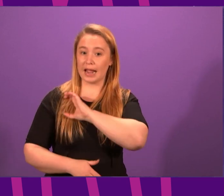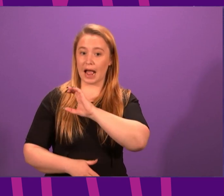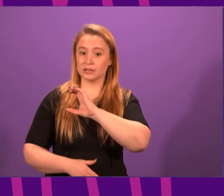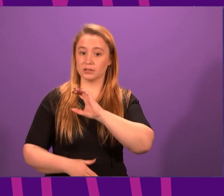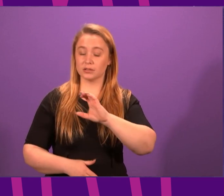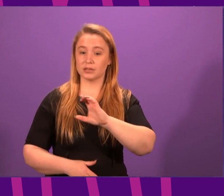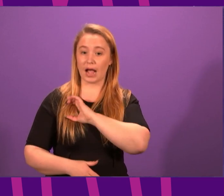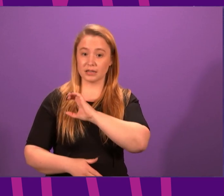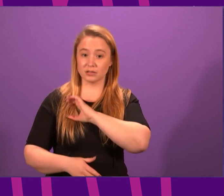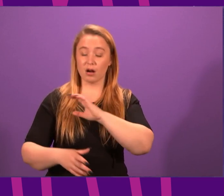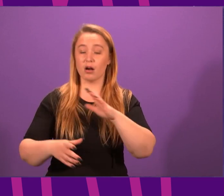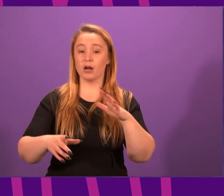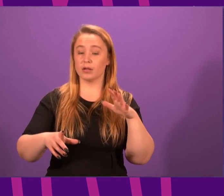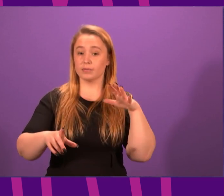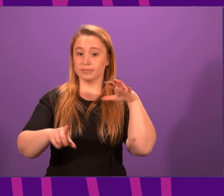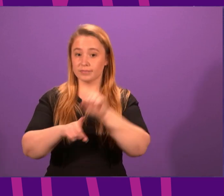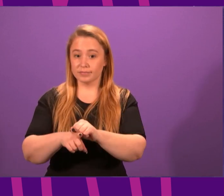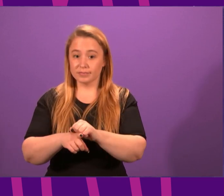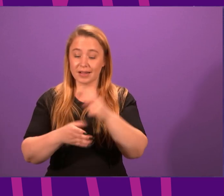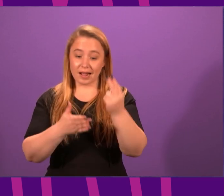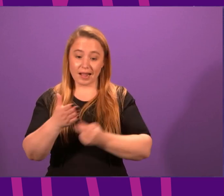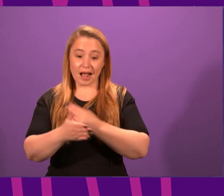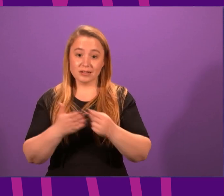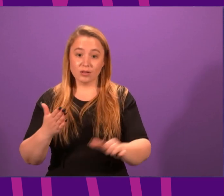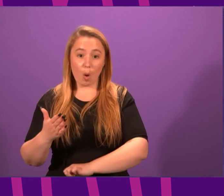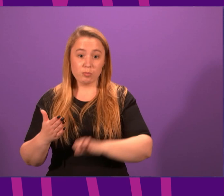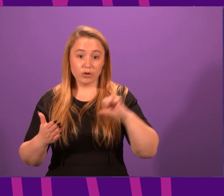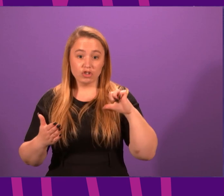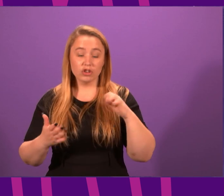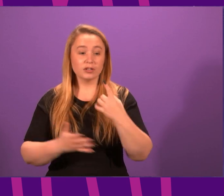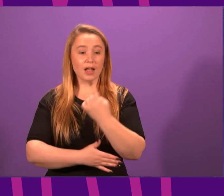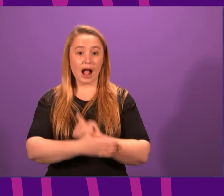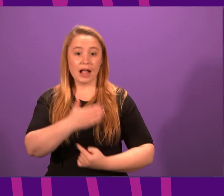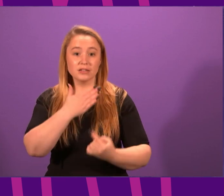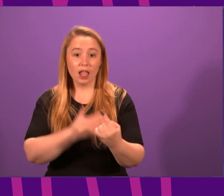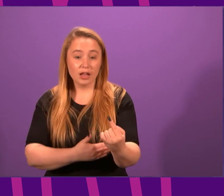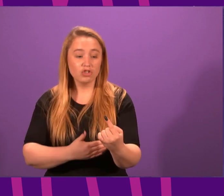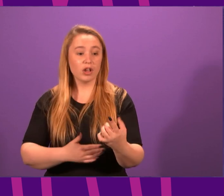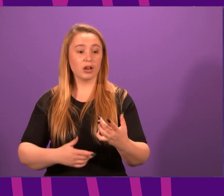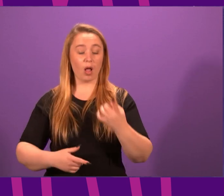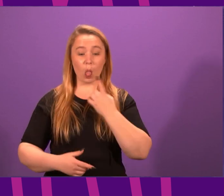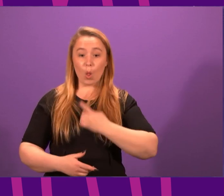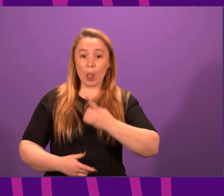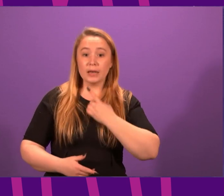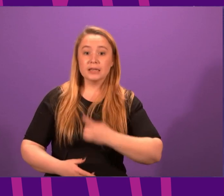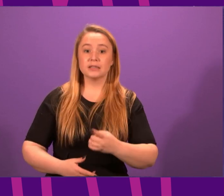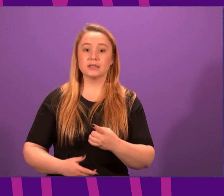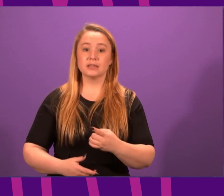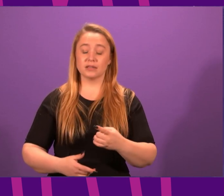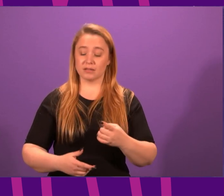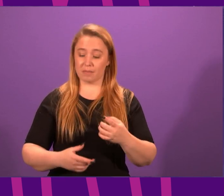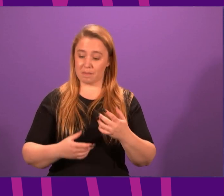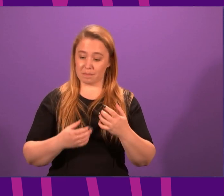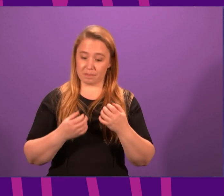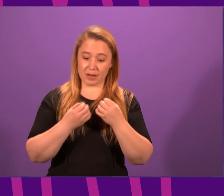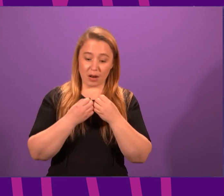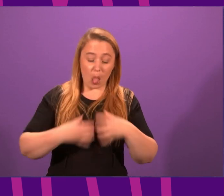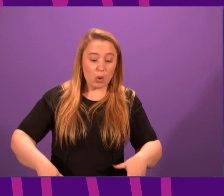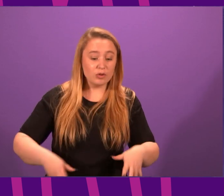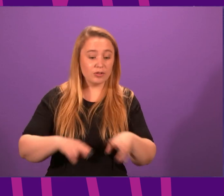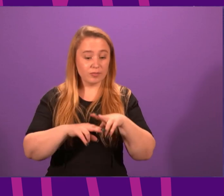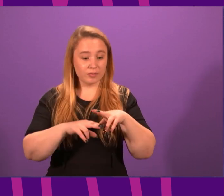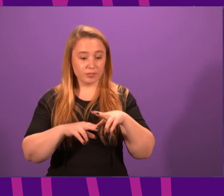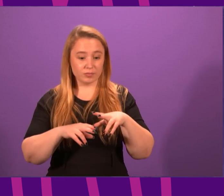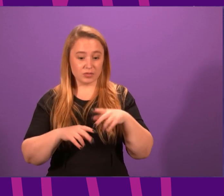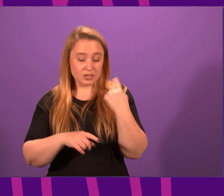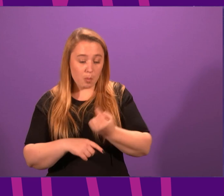on speed of diagnosis, cancelled operations, isolation, loneliness, the hurt of loss, poverty, in